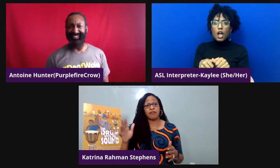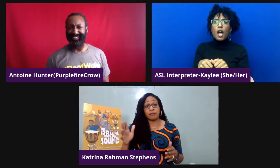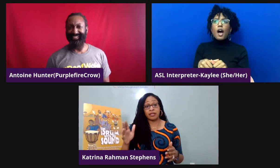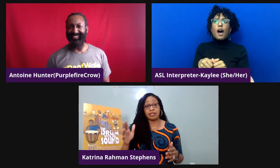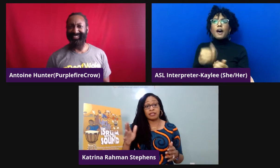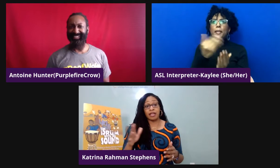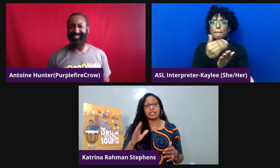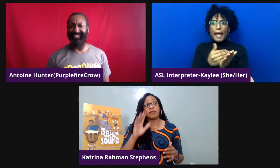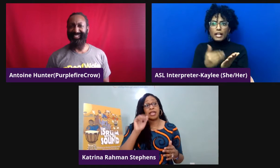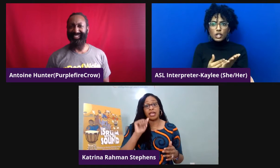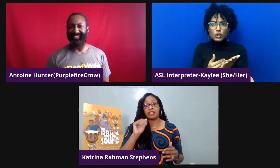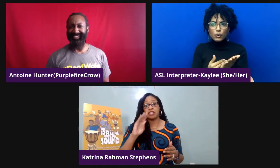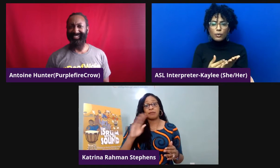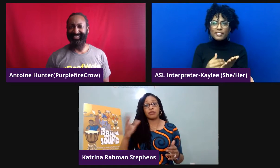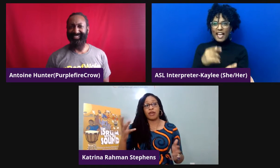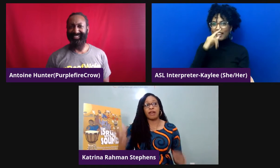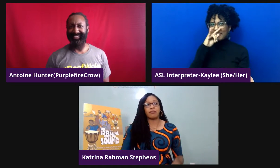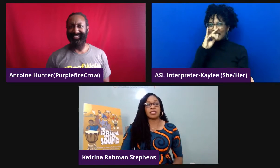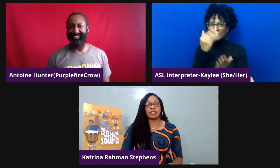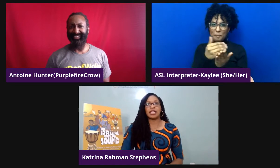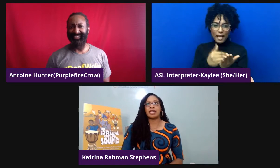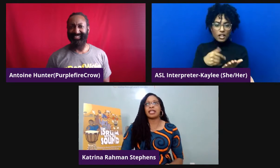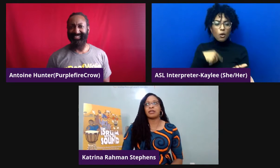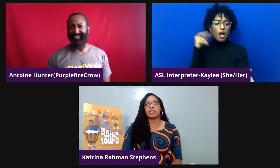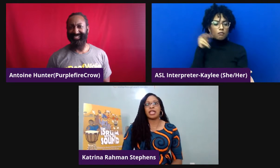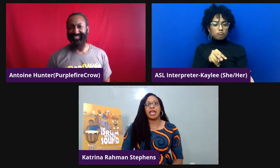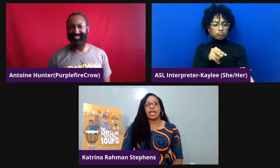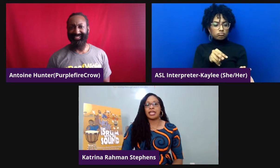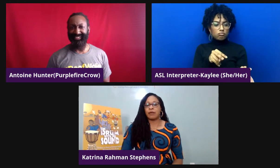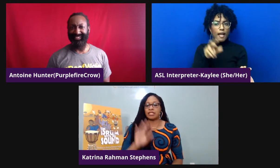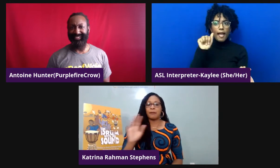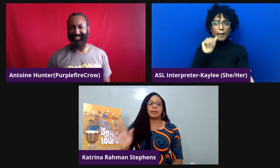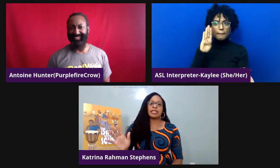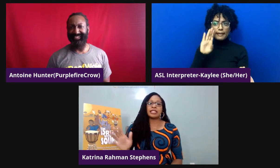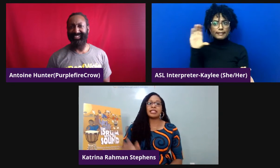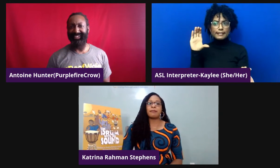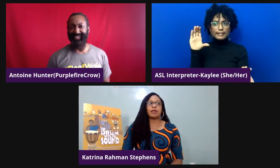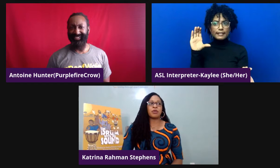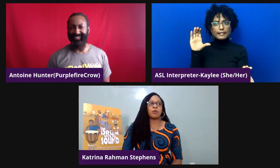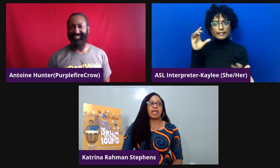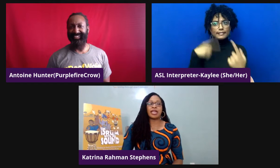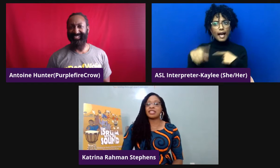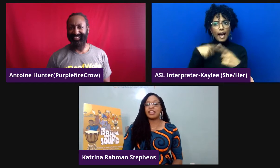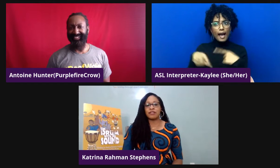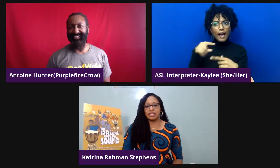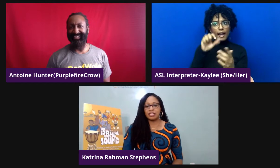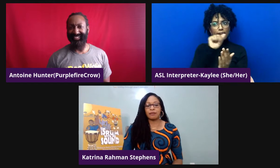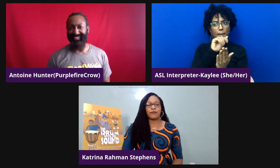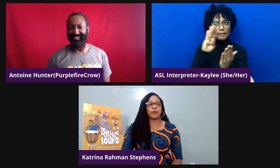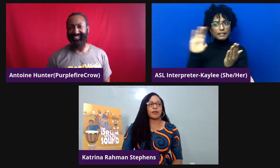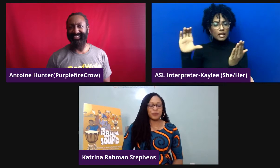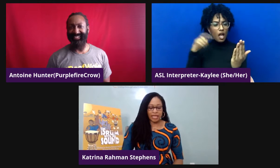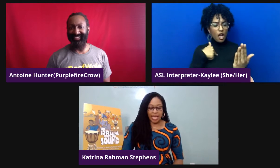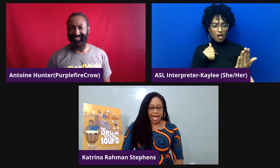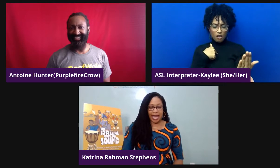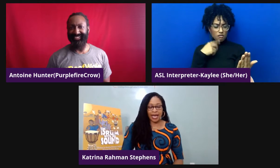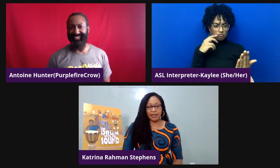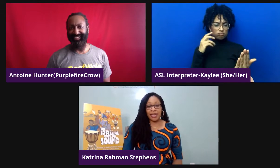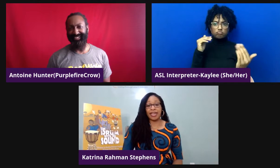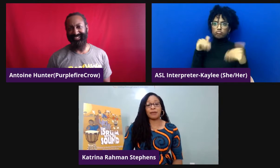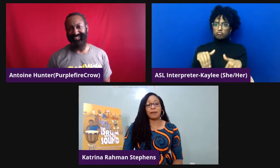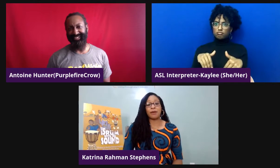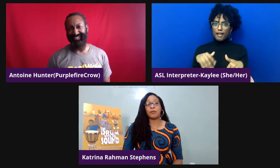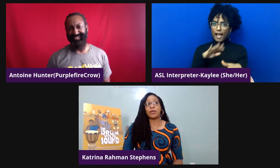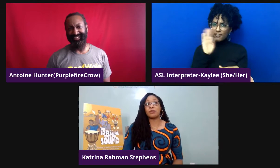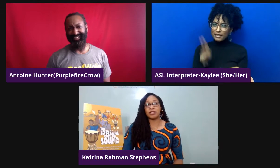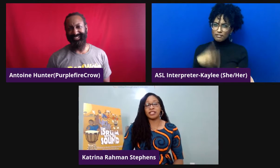the alphabets. I saw the hand shapes for alphabets and sign language. And I was completely blown away. I'd never seen it before. I